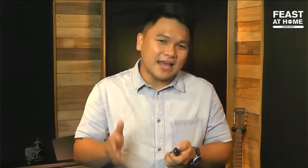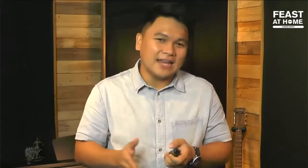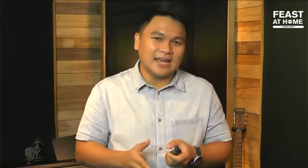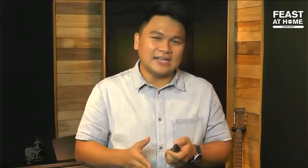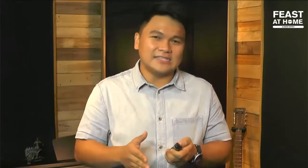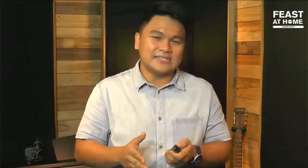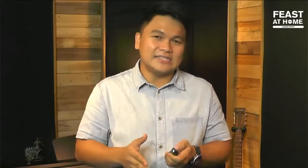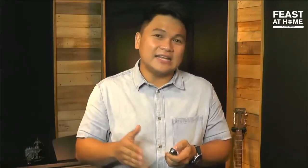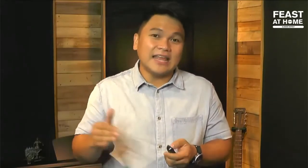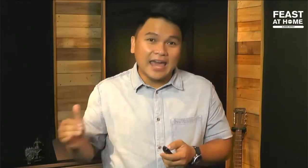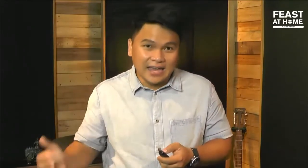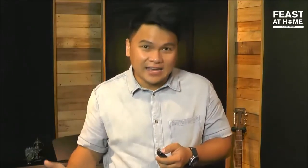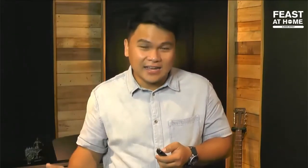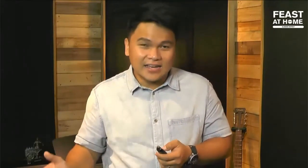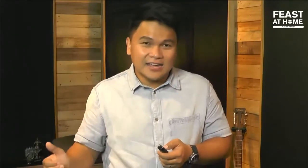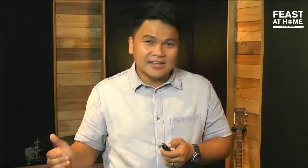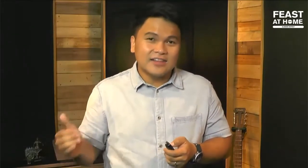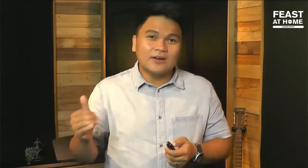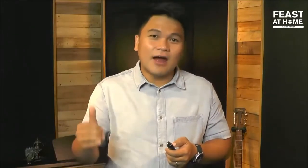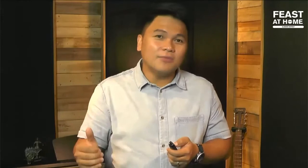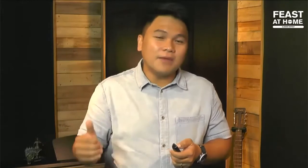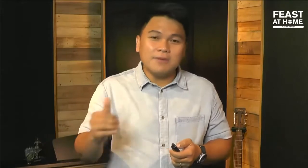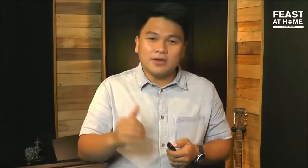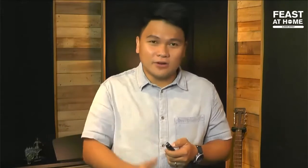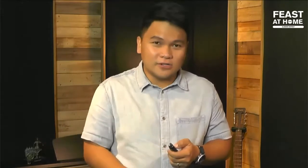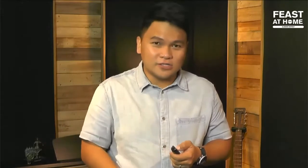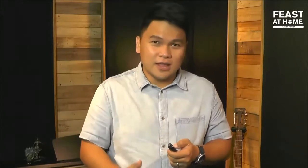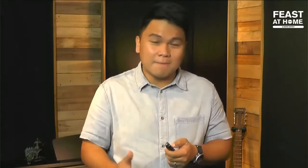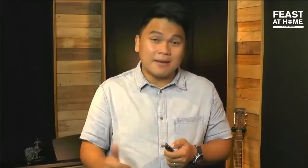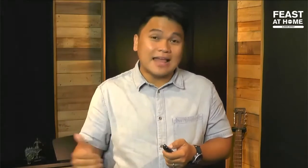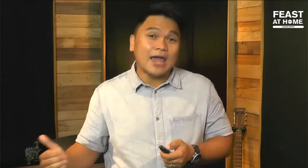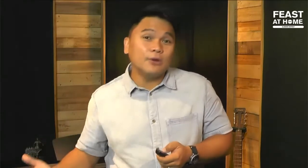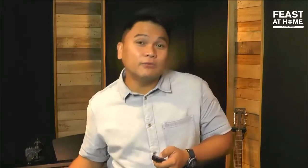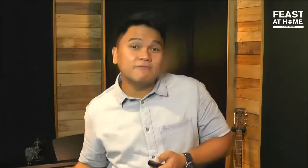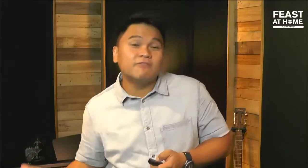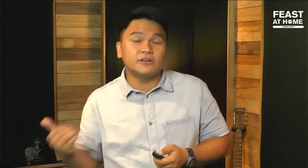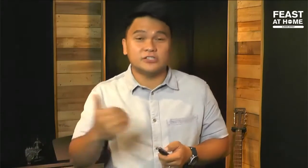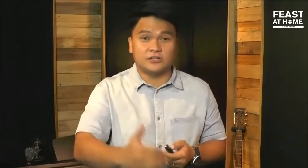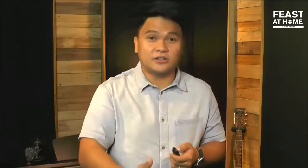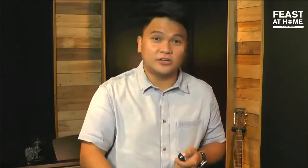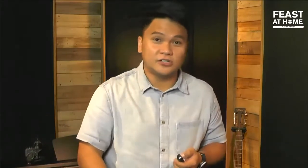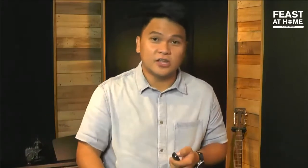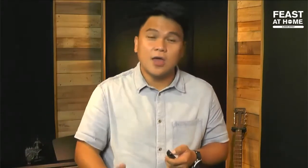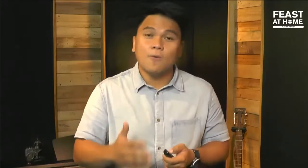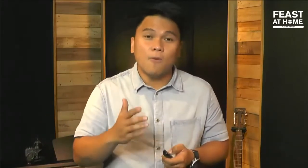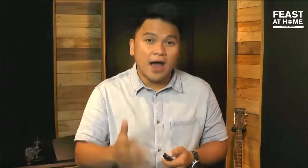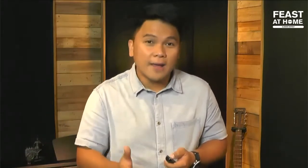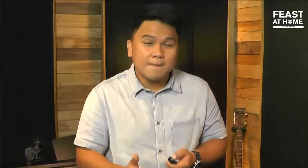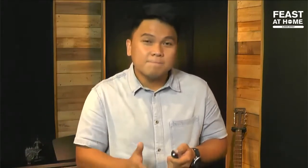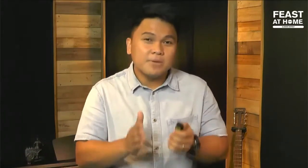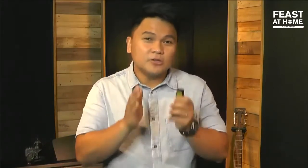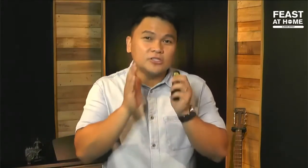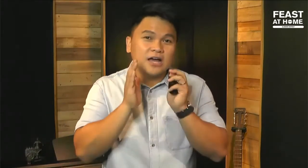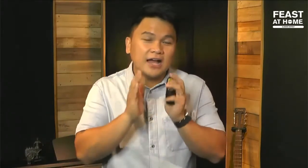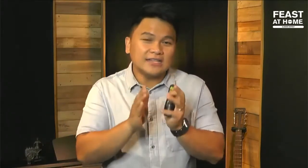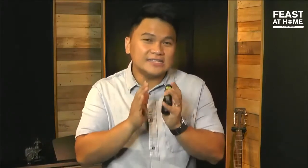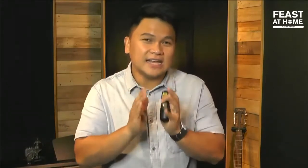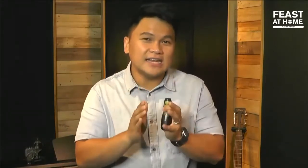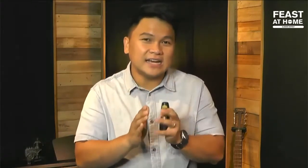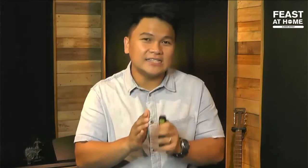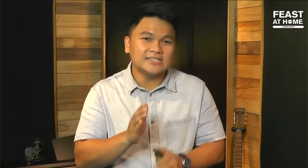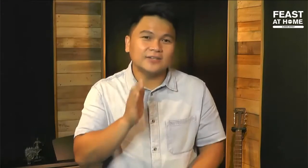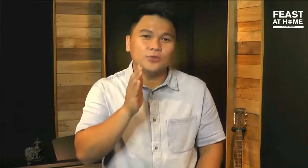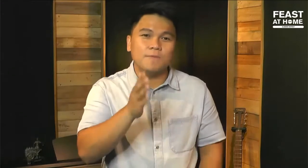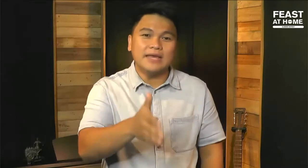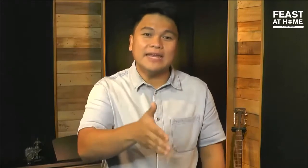simply telling us that, hey, the ground may be cursed, but I will reverse the curse. Why? Because God is